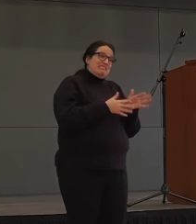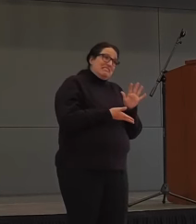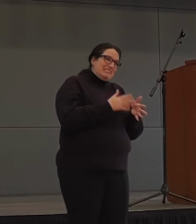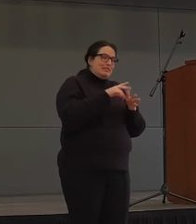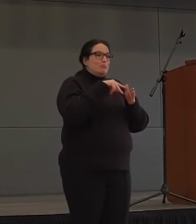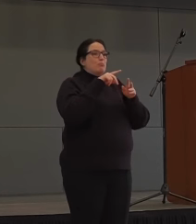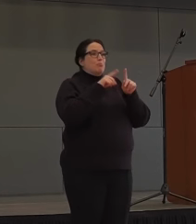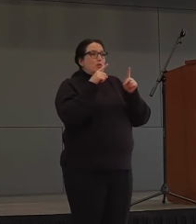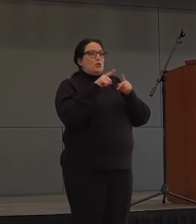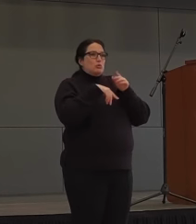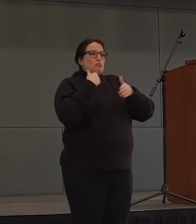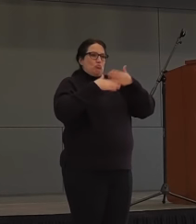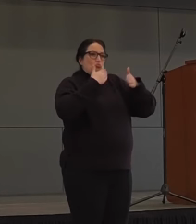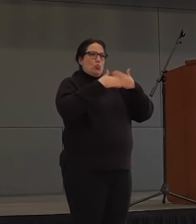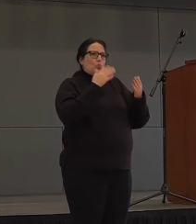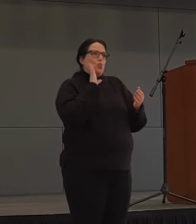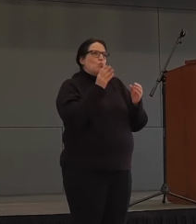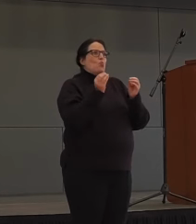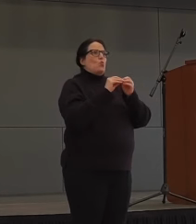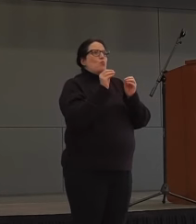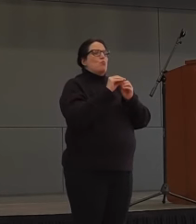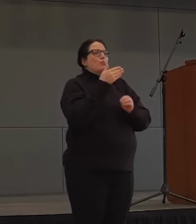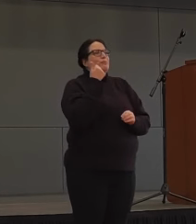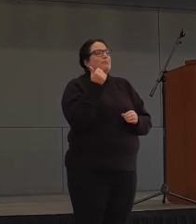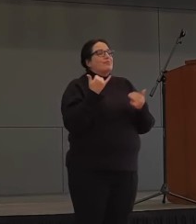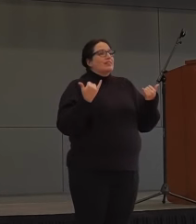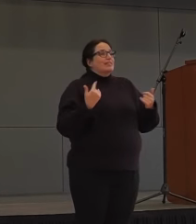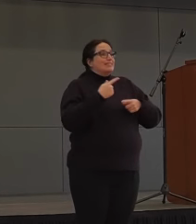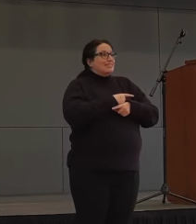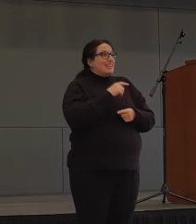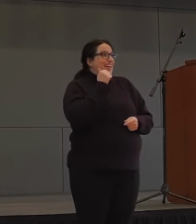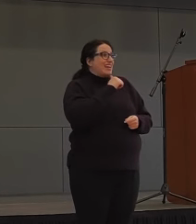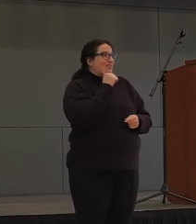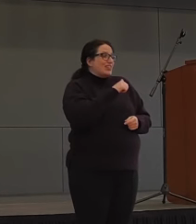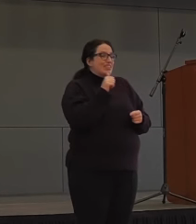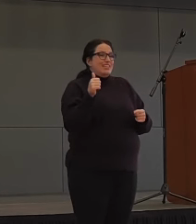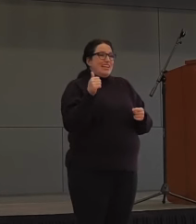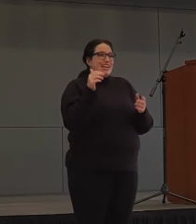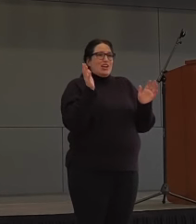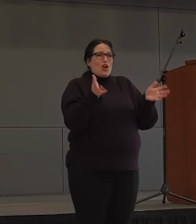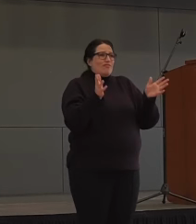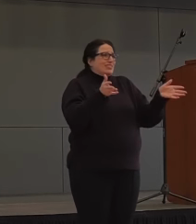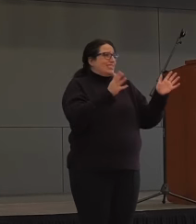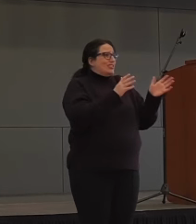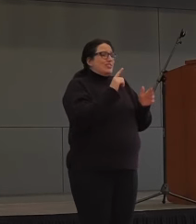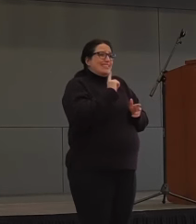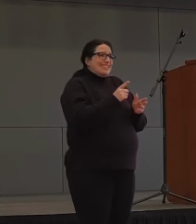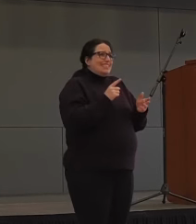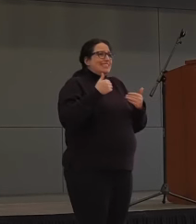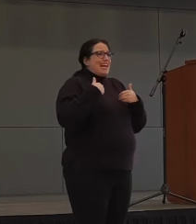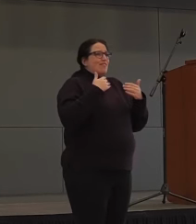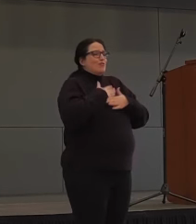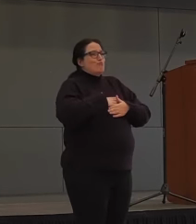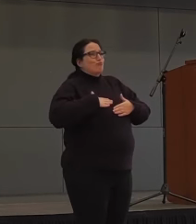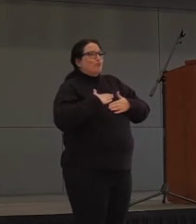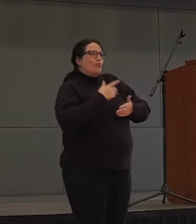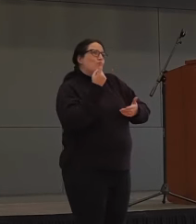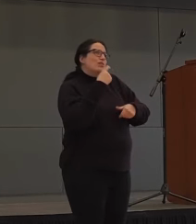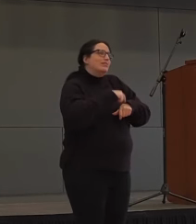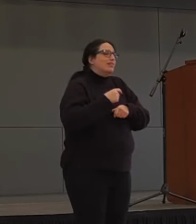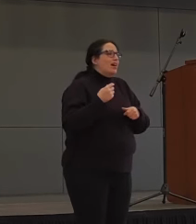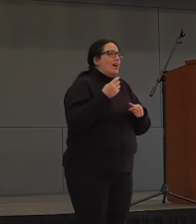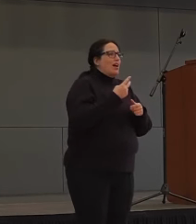Daily conversations are frequently peppered with tales of amusing adventures, moments of wonder